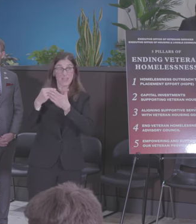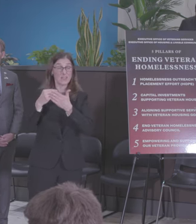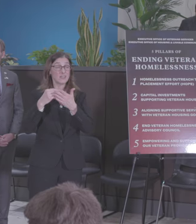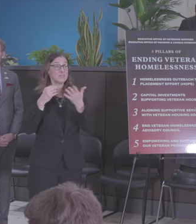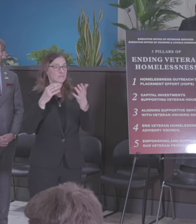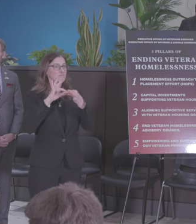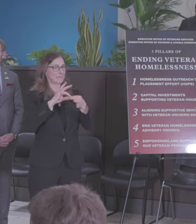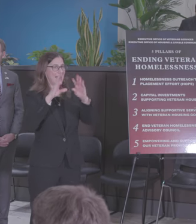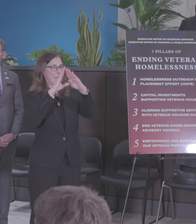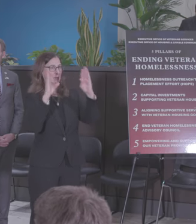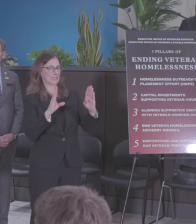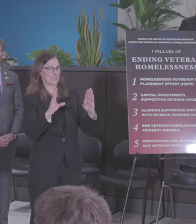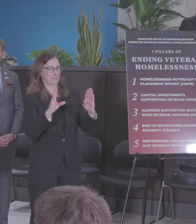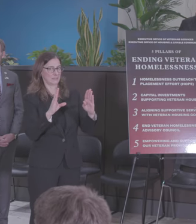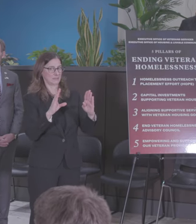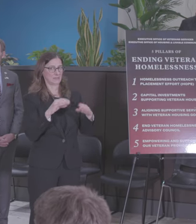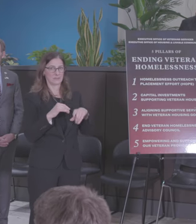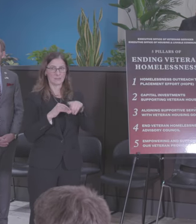agenda.